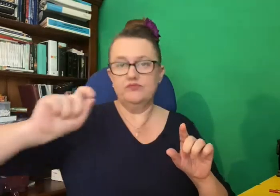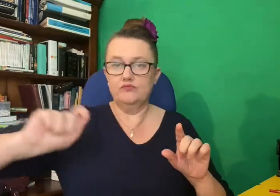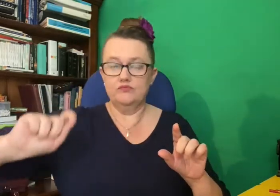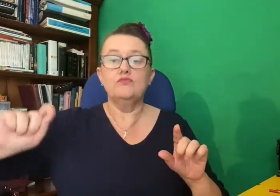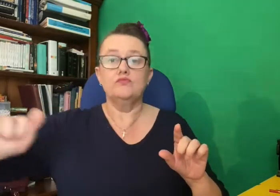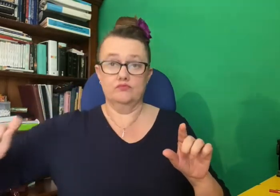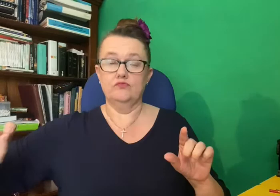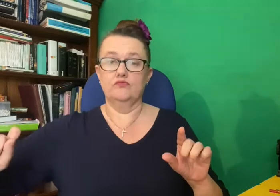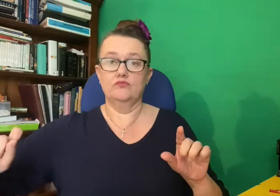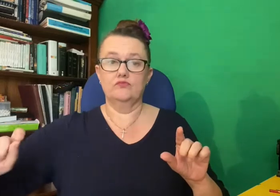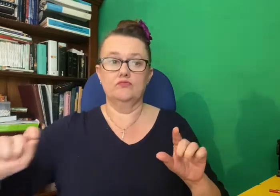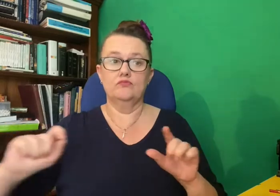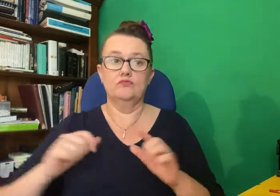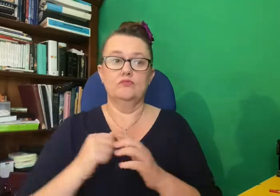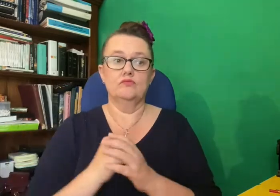to light.